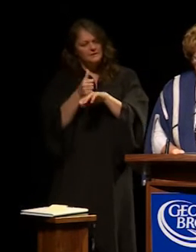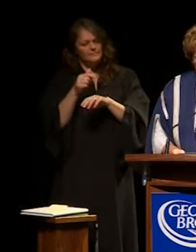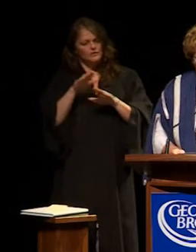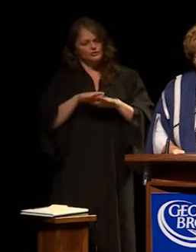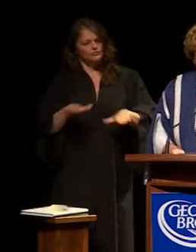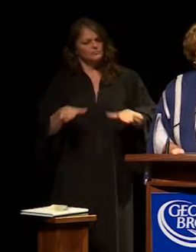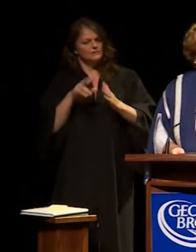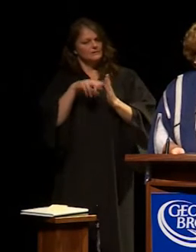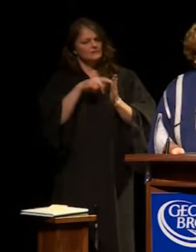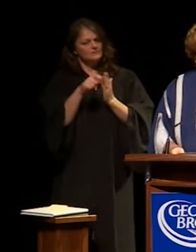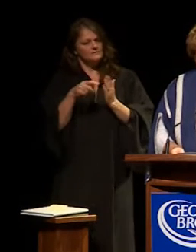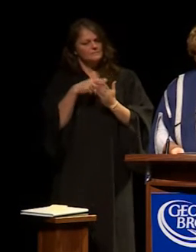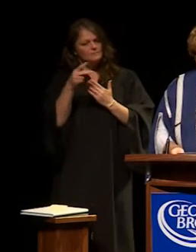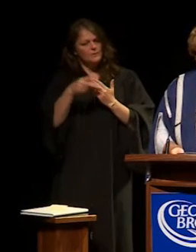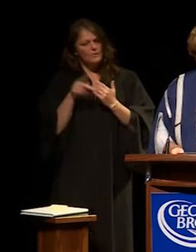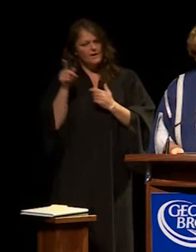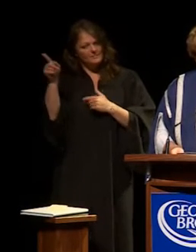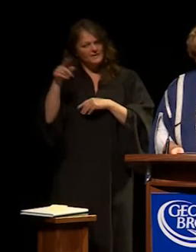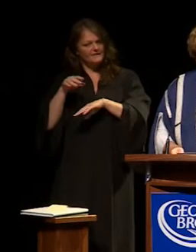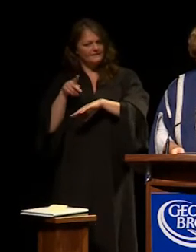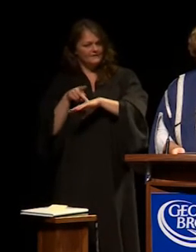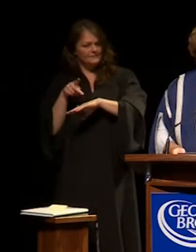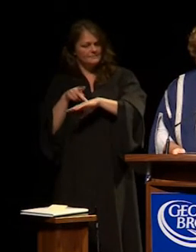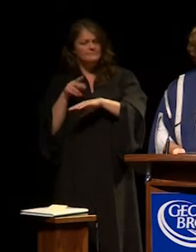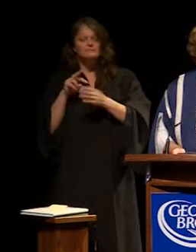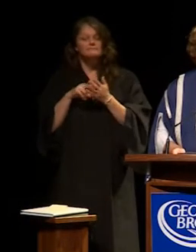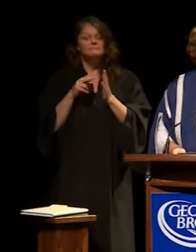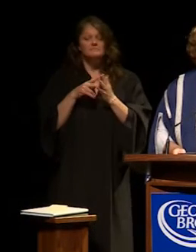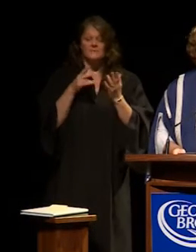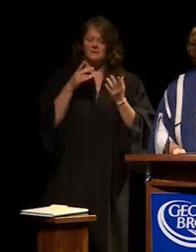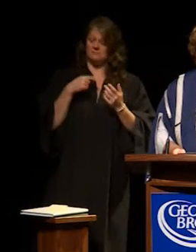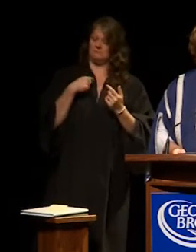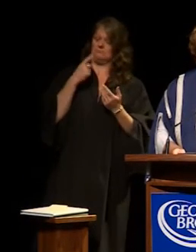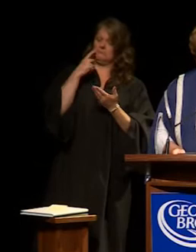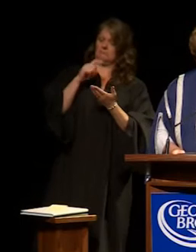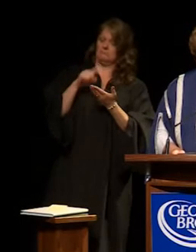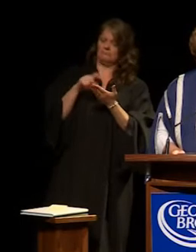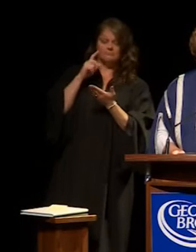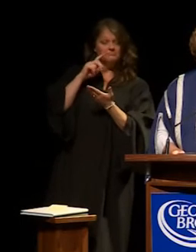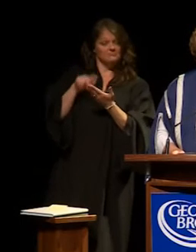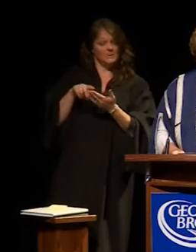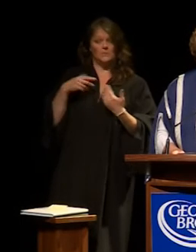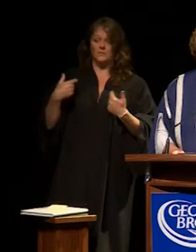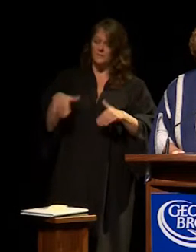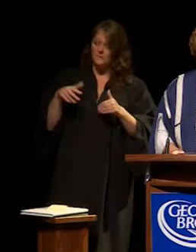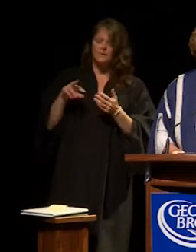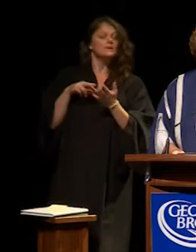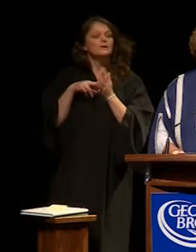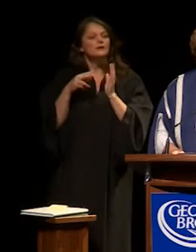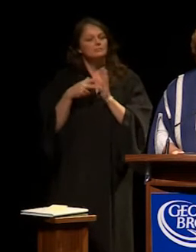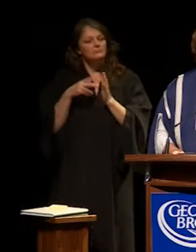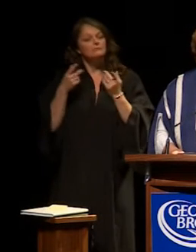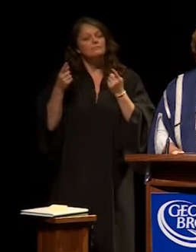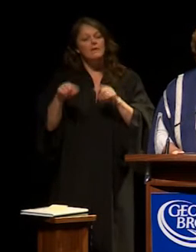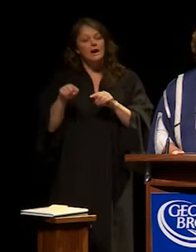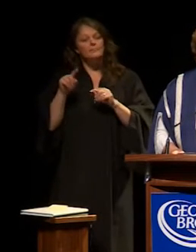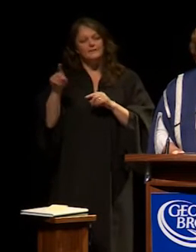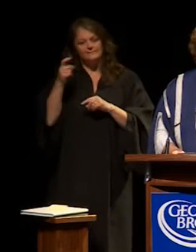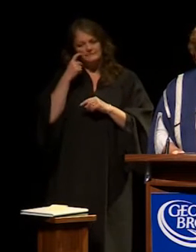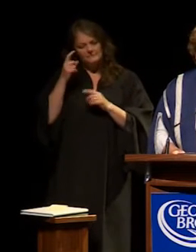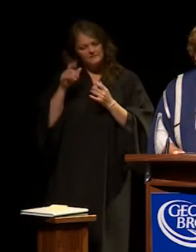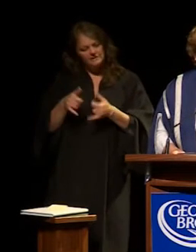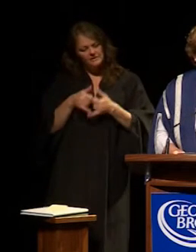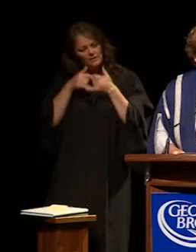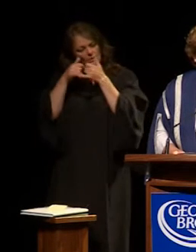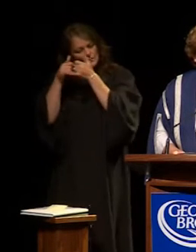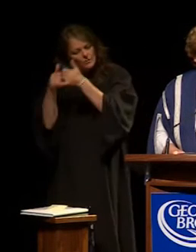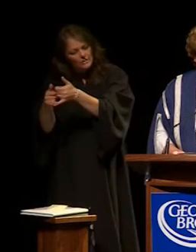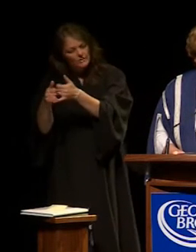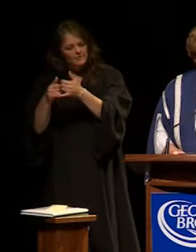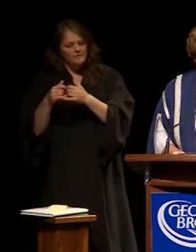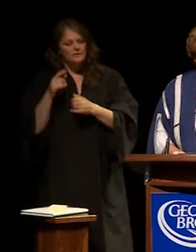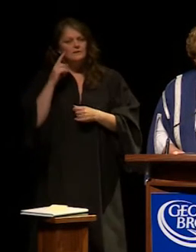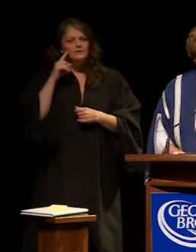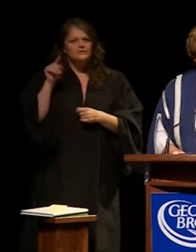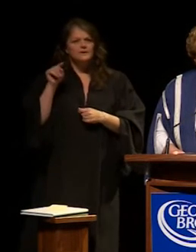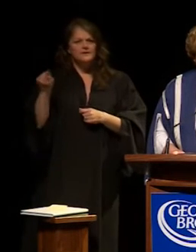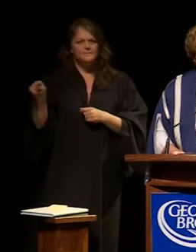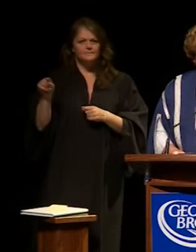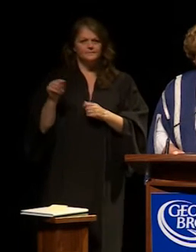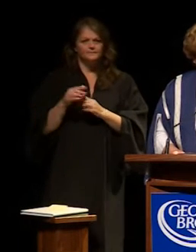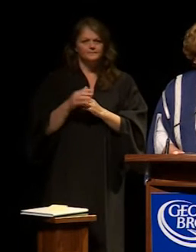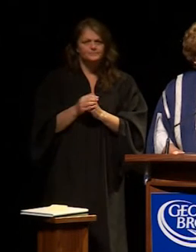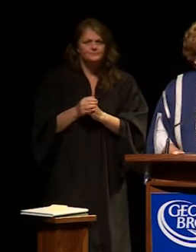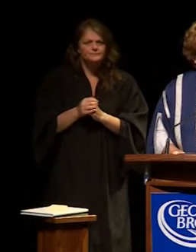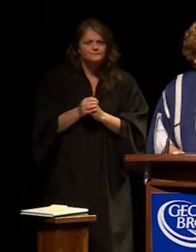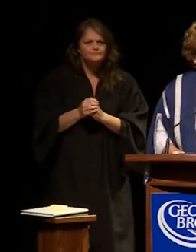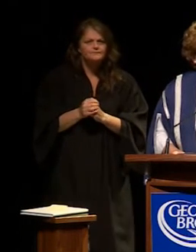accomplishments earned him a 2015 Premier's Award in the recent graduate category. With your convocation today,